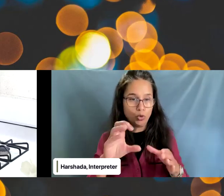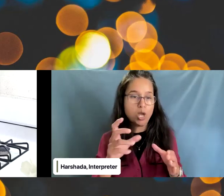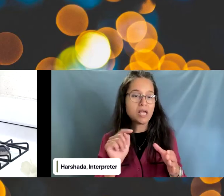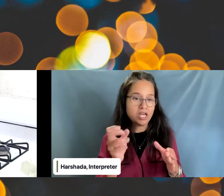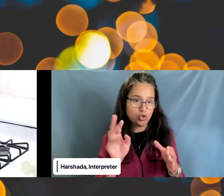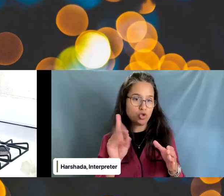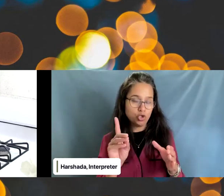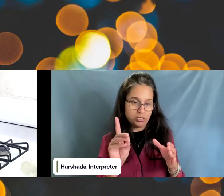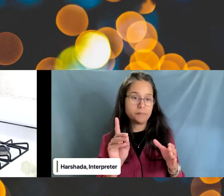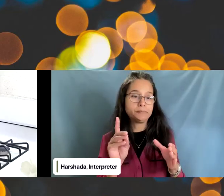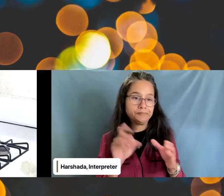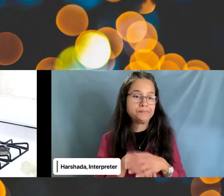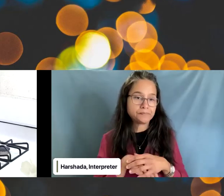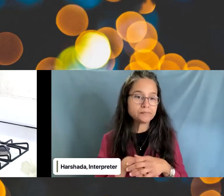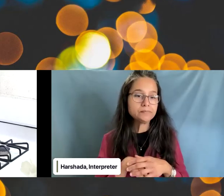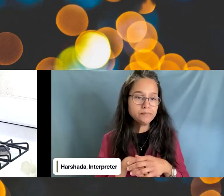Okay.